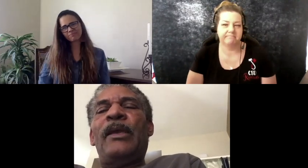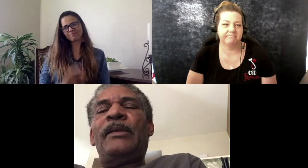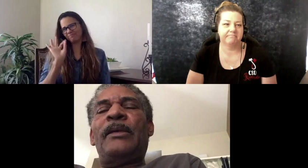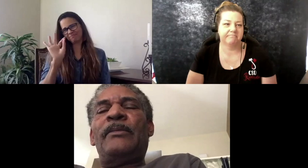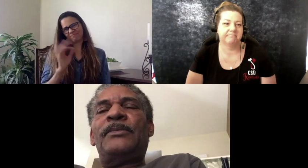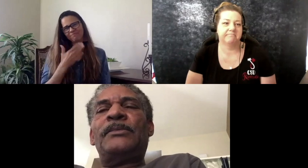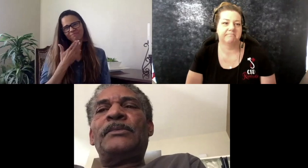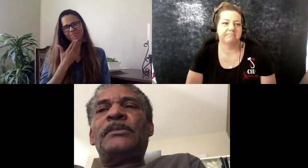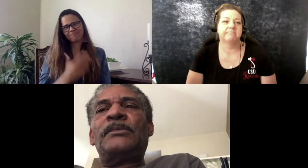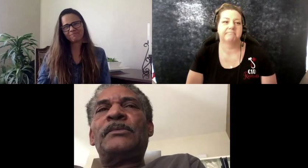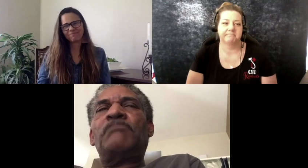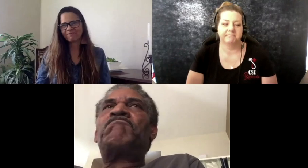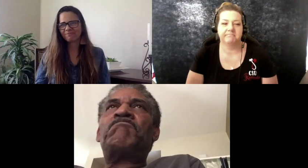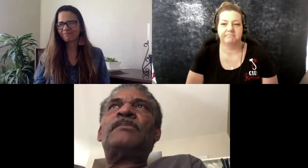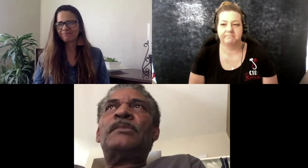And